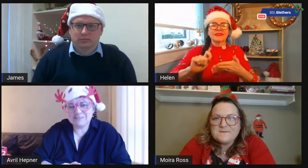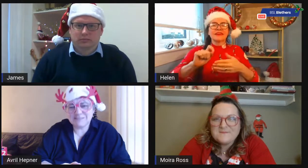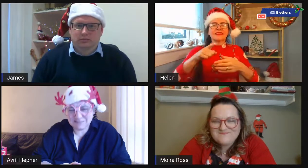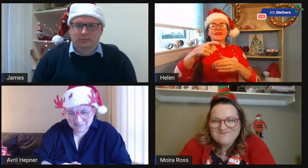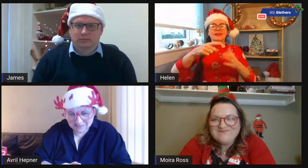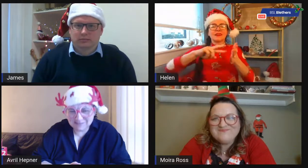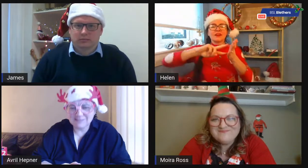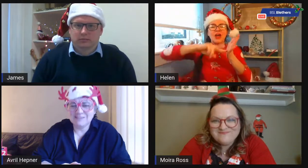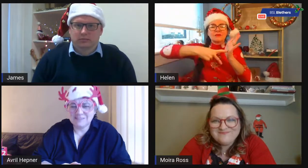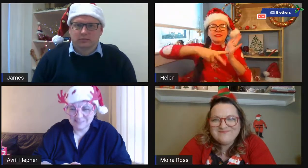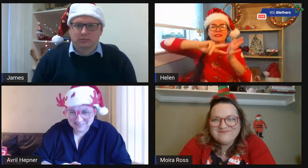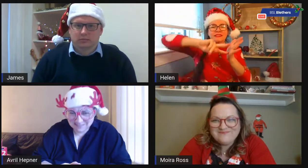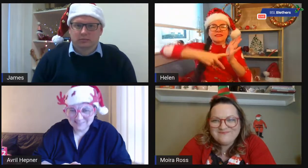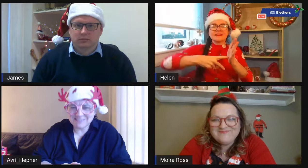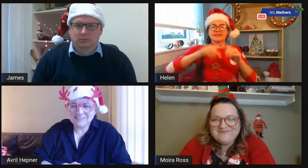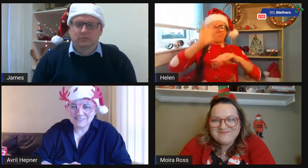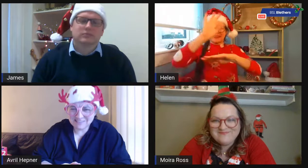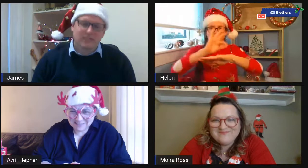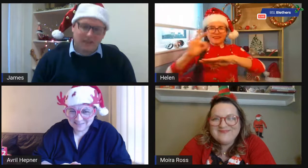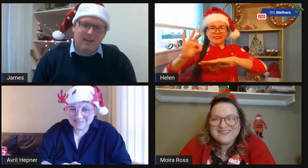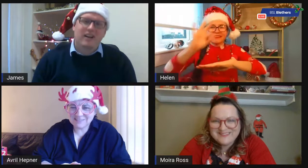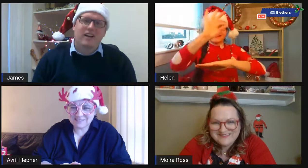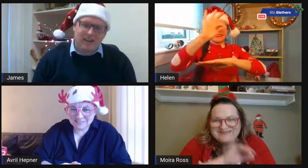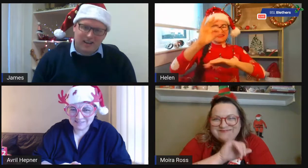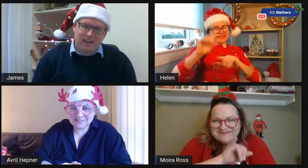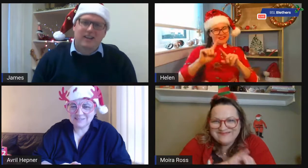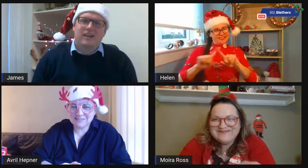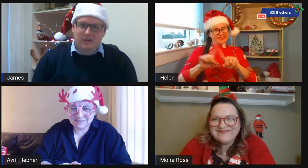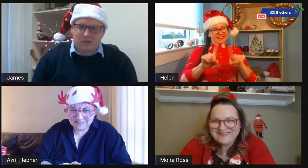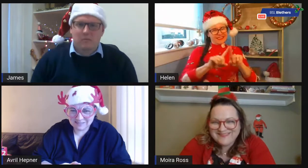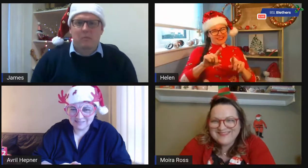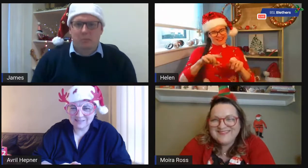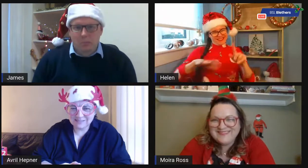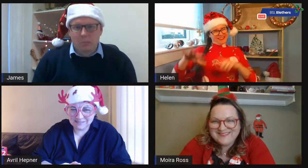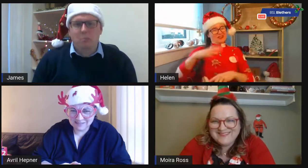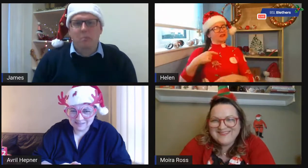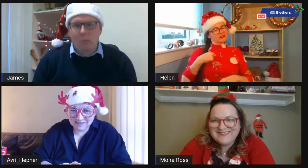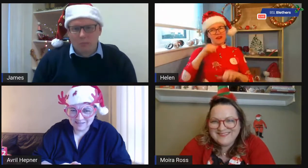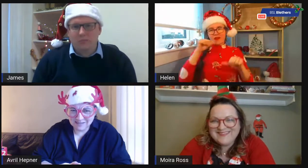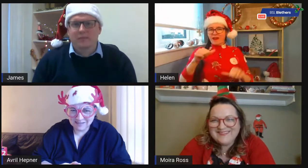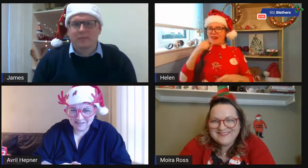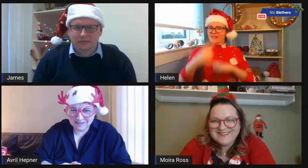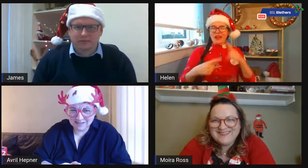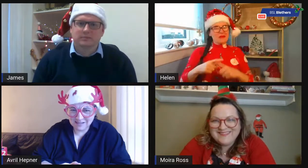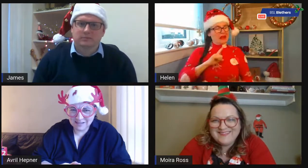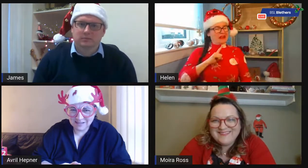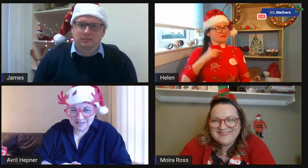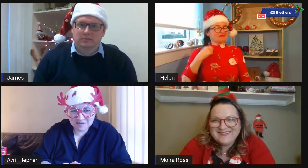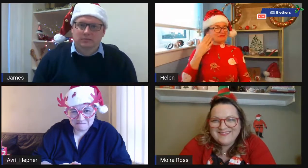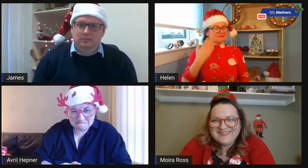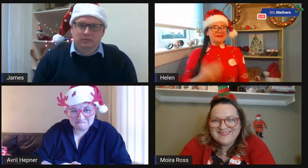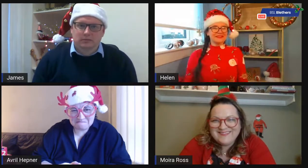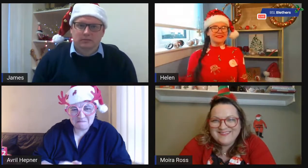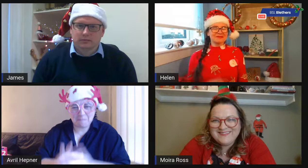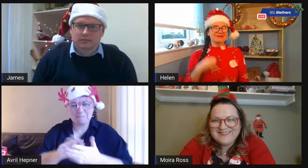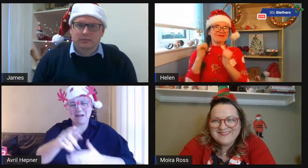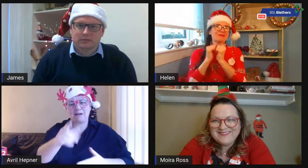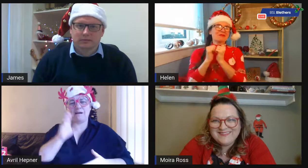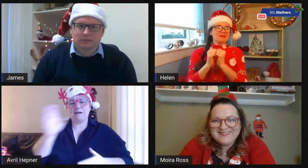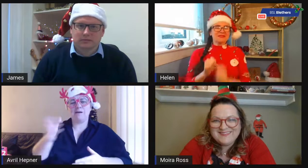it was school things, like a protractor and a compass that you would get for school. I loved that. Every year I